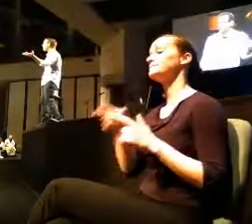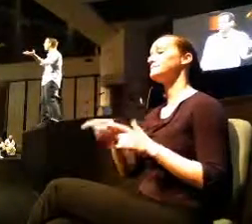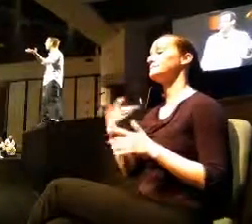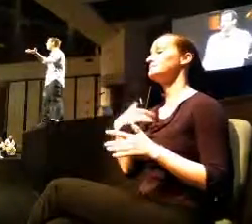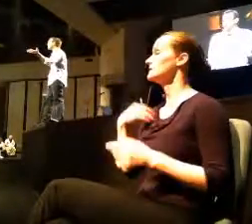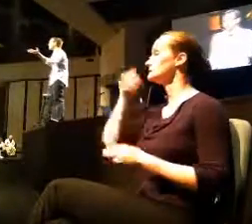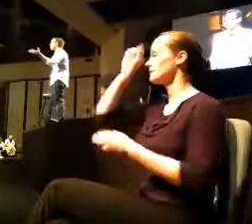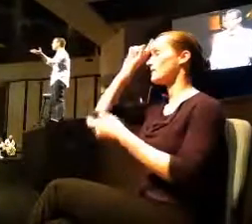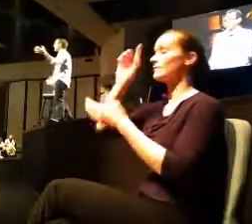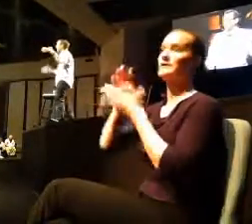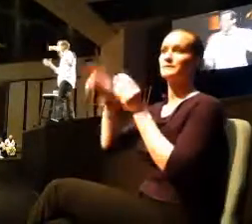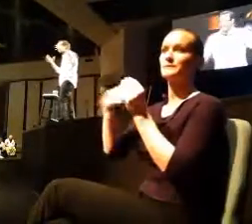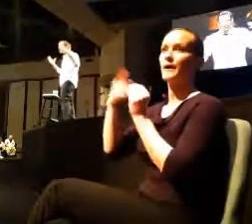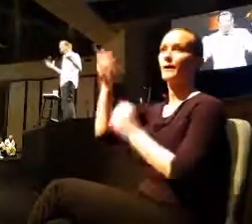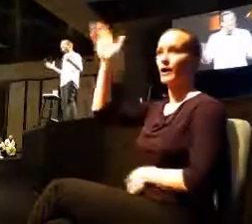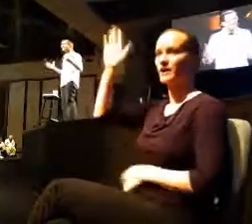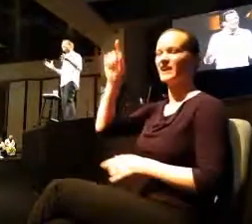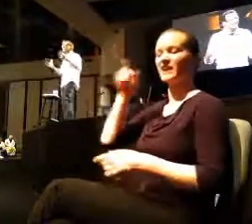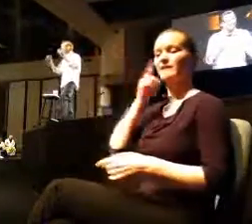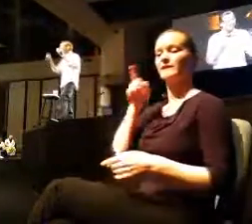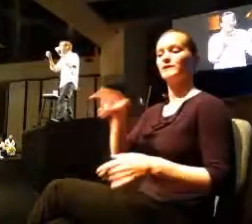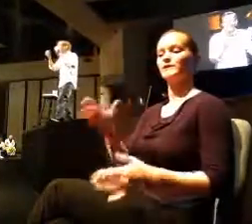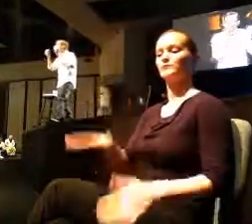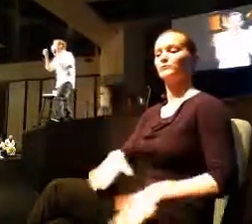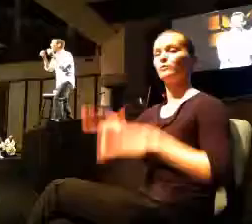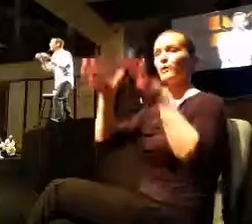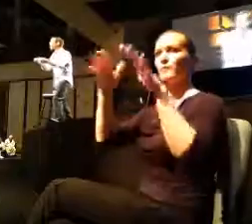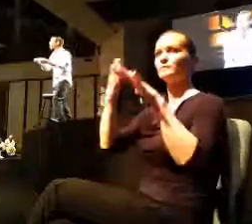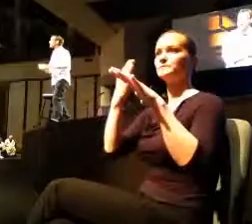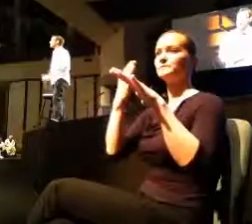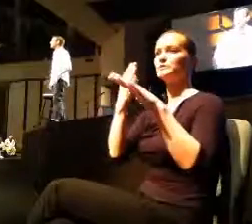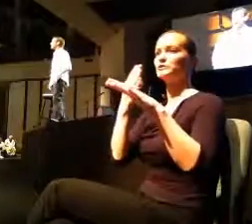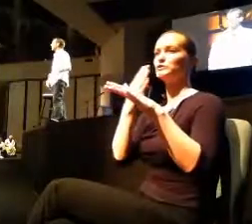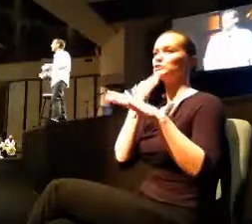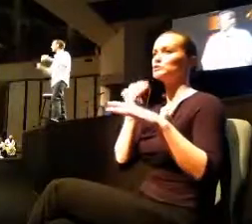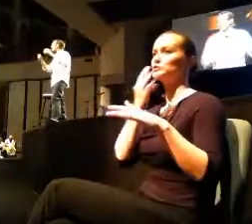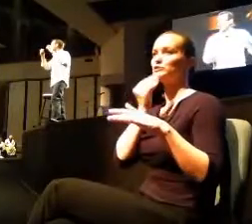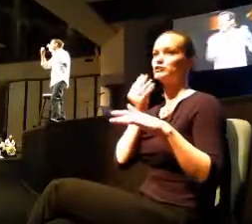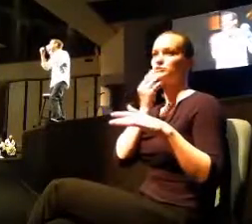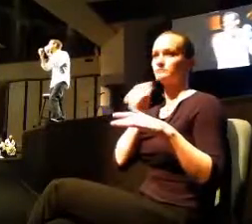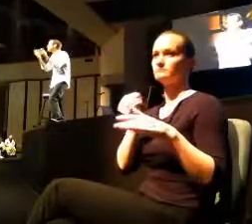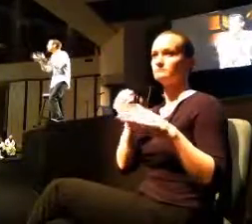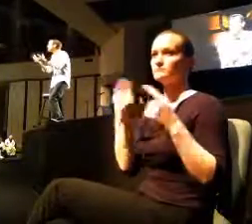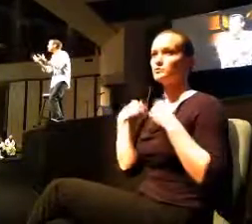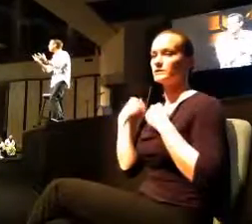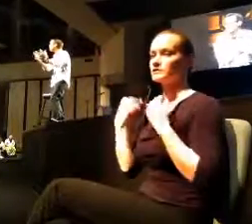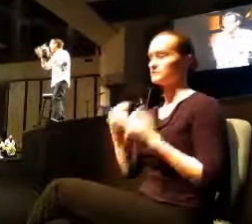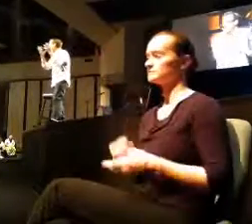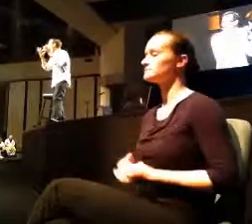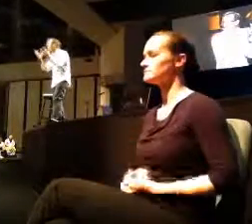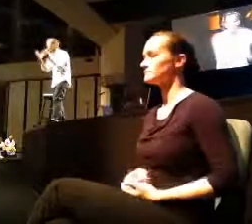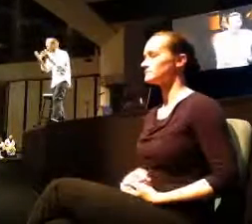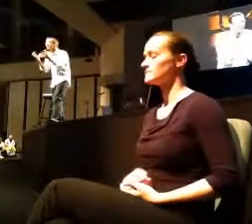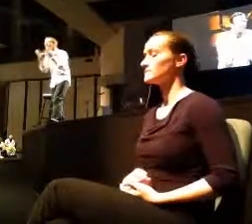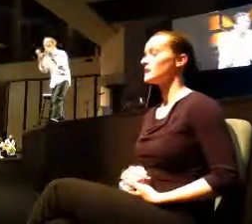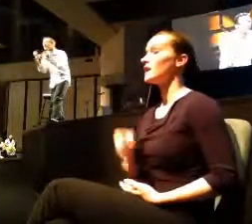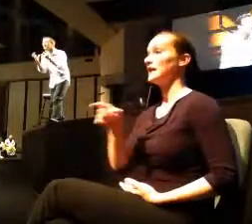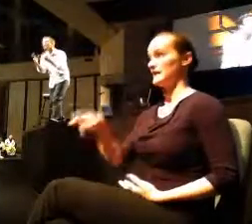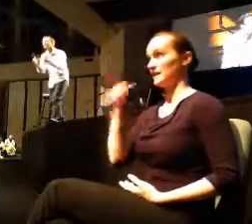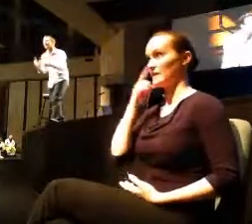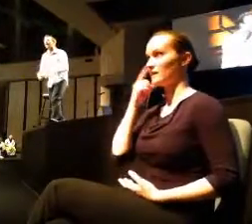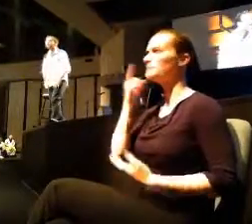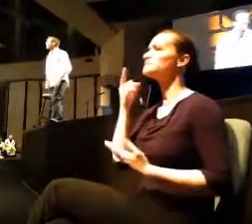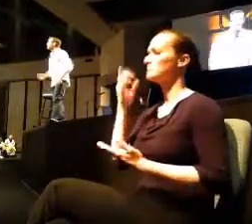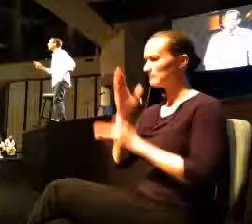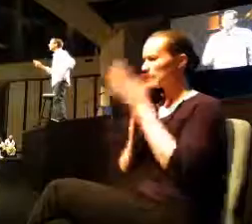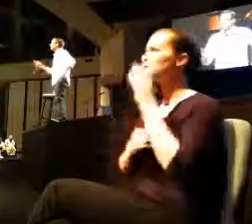probably grew up in the Jewish tradition. And there's these things that he says, okay, I've heard this talked about with God, and I kind of experience this. And there's a part of me that